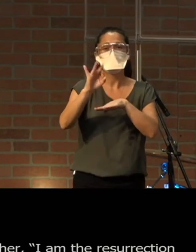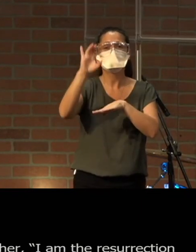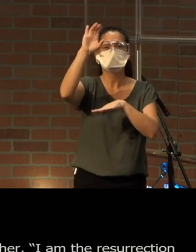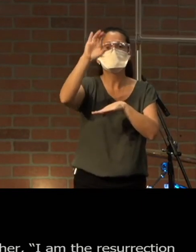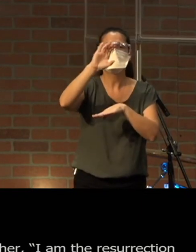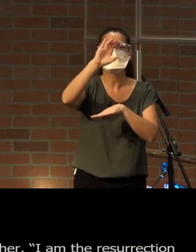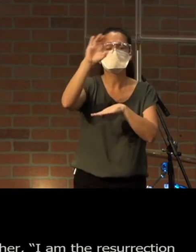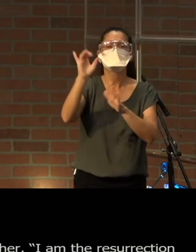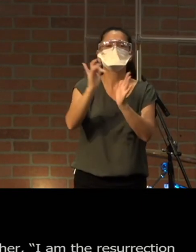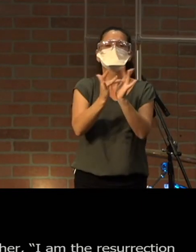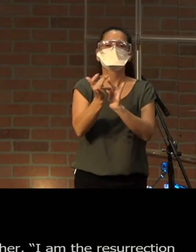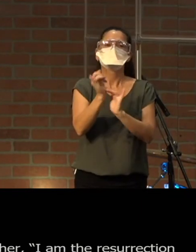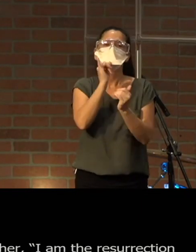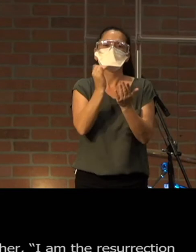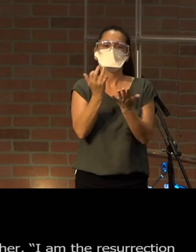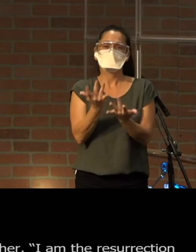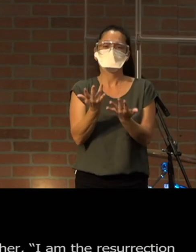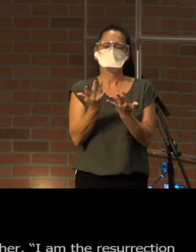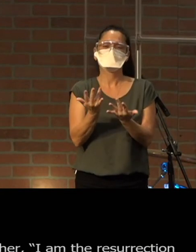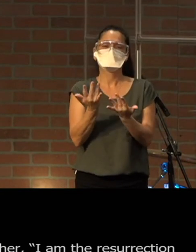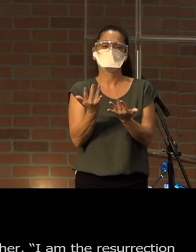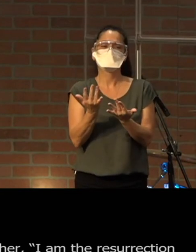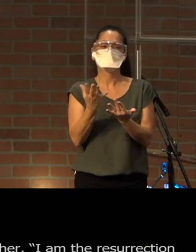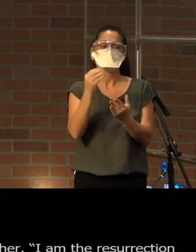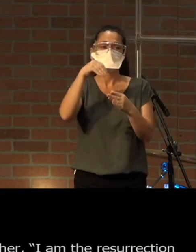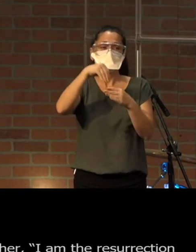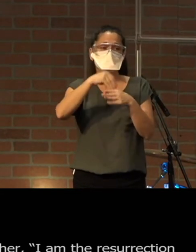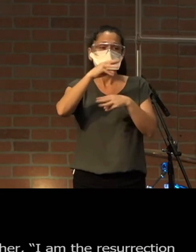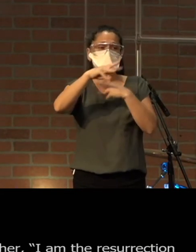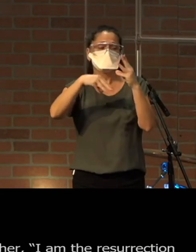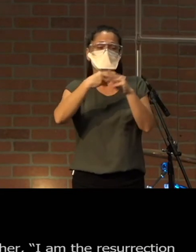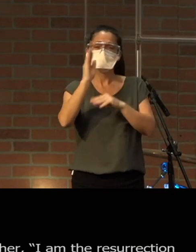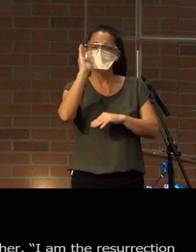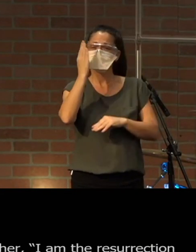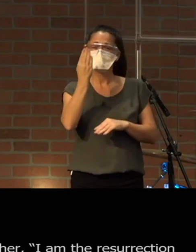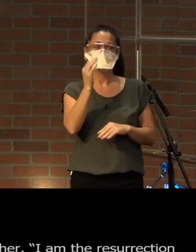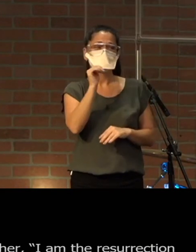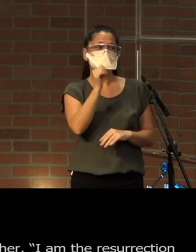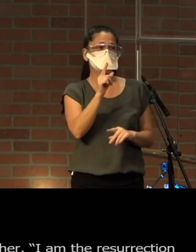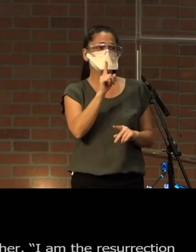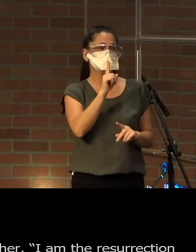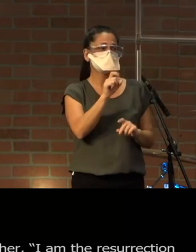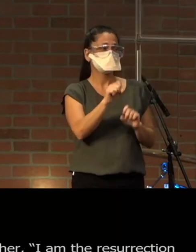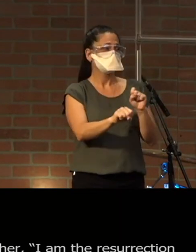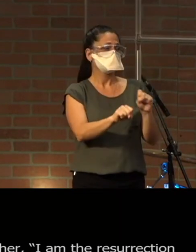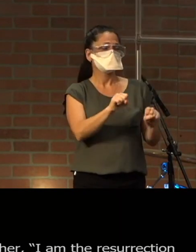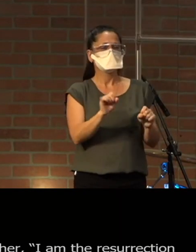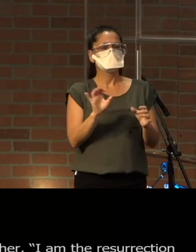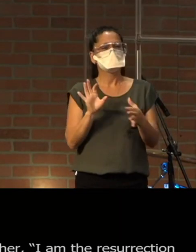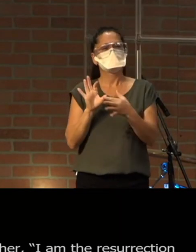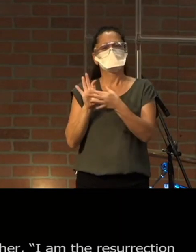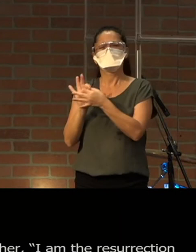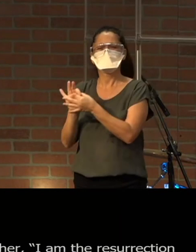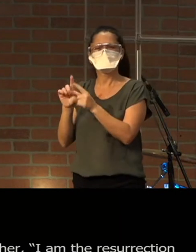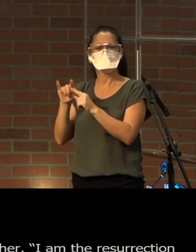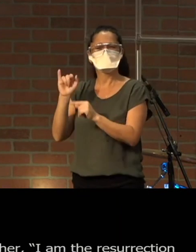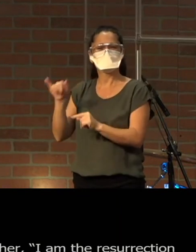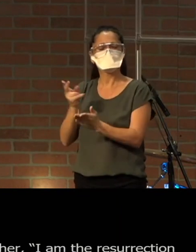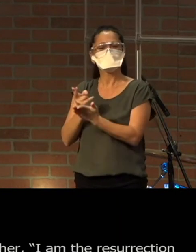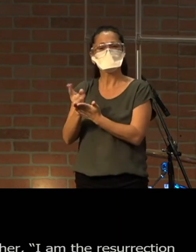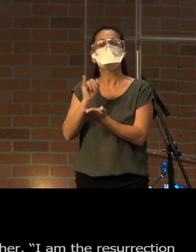Jesus is waiting. In a world that seems uncertain, cling to this truth that